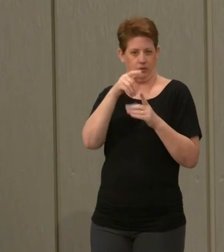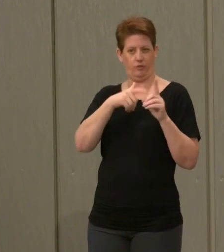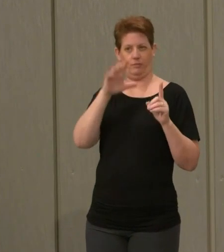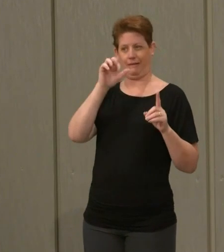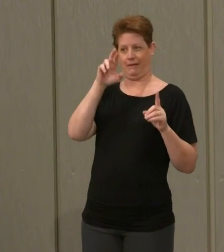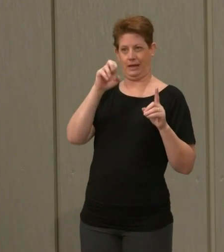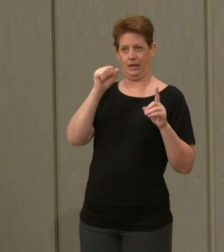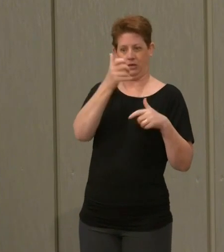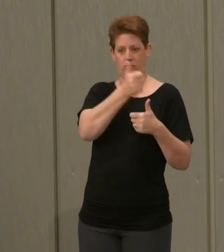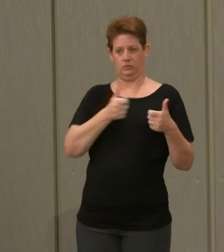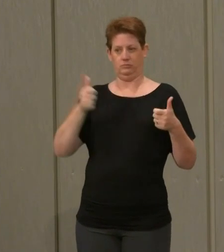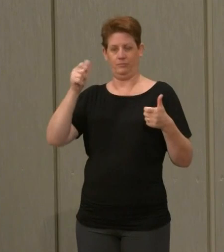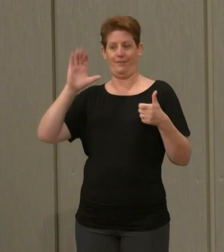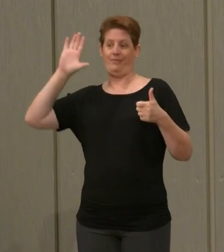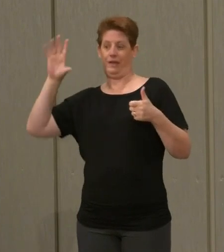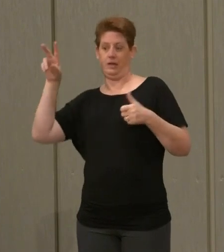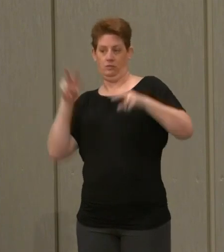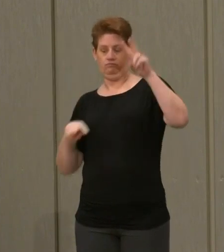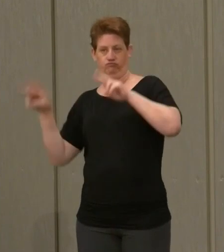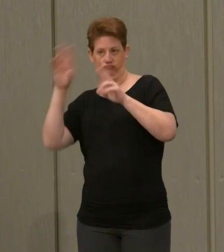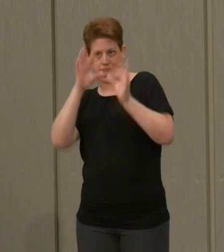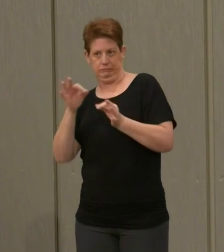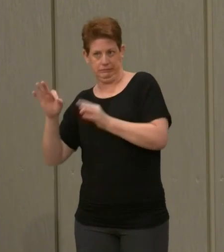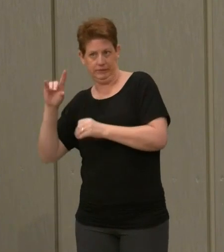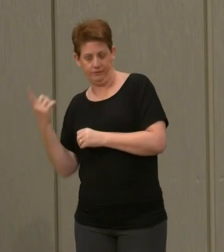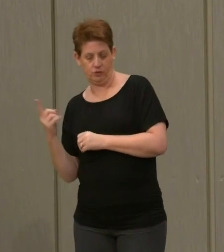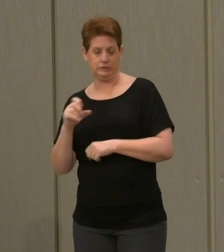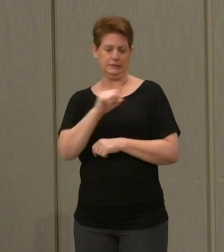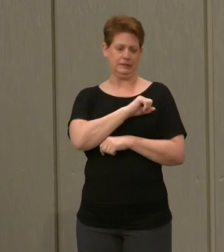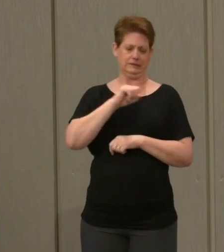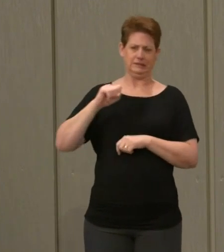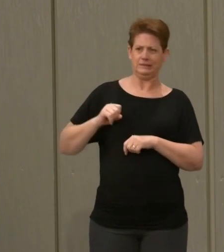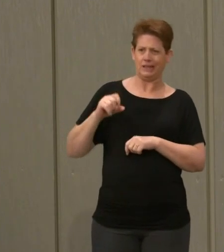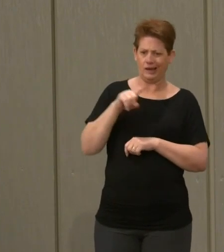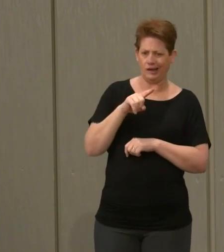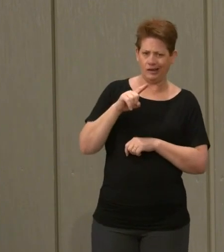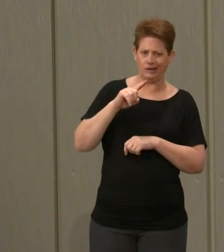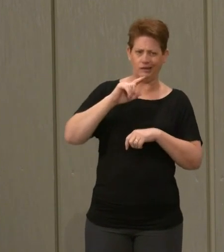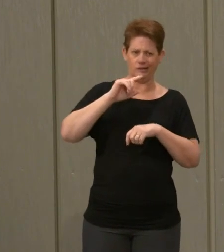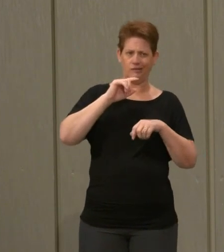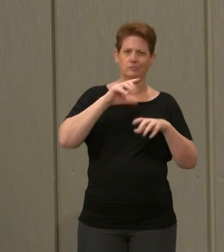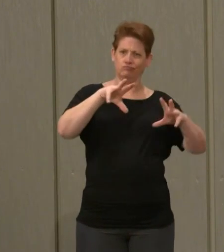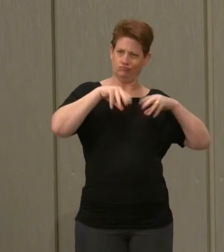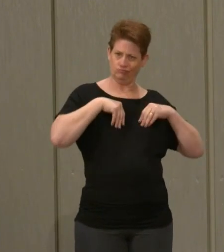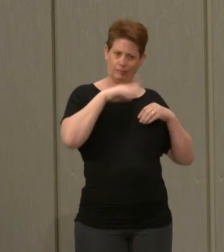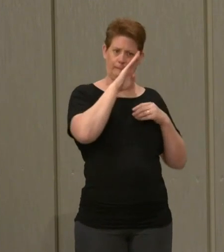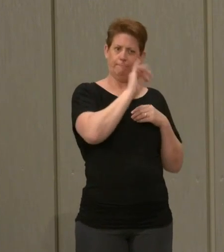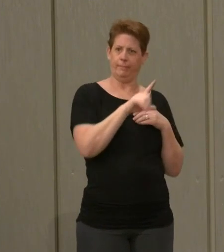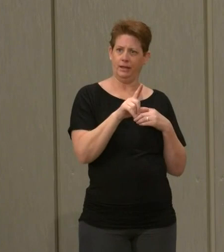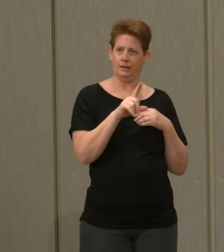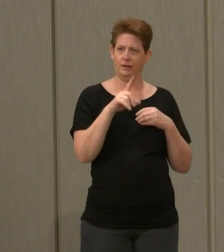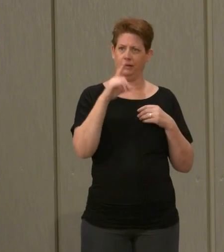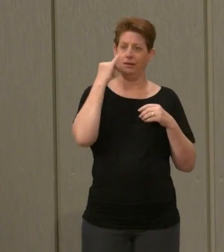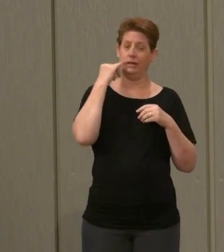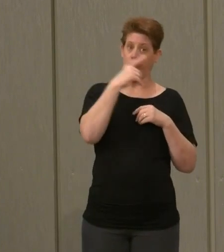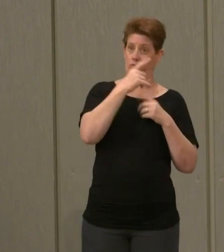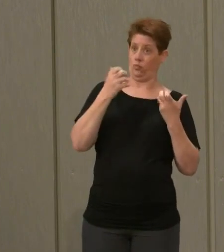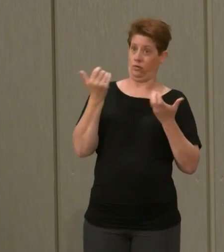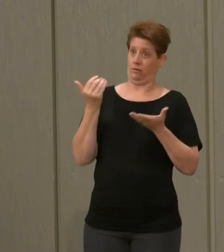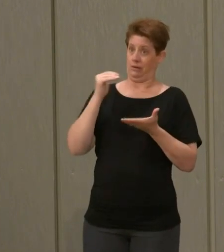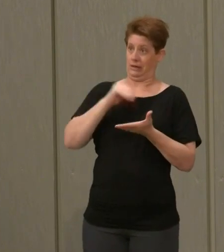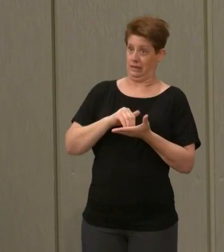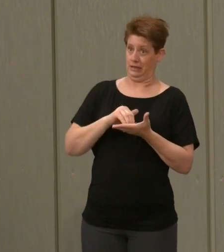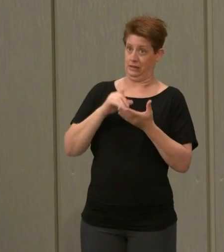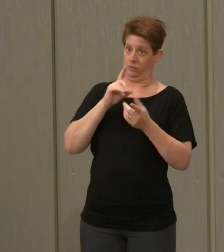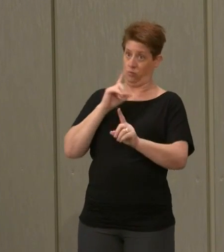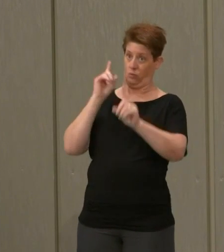their oversight first. The Senate also adopted a bill that whenever you want to roll out another executive order, they would have